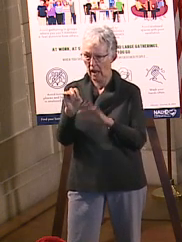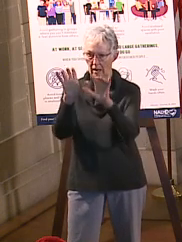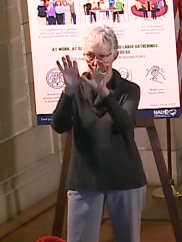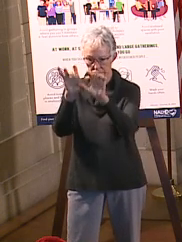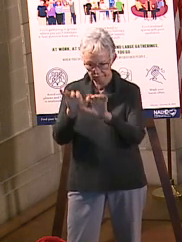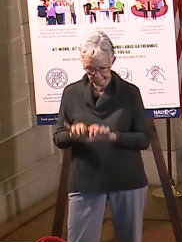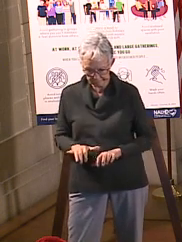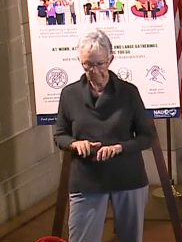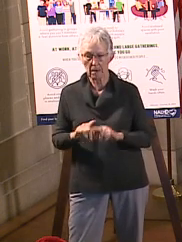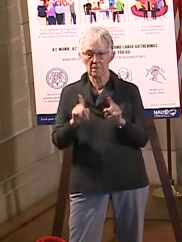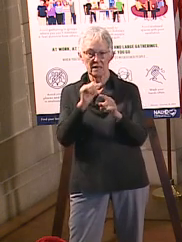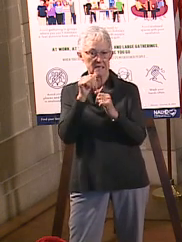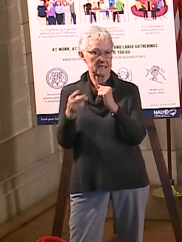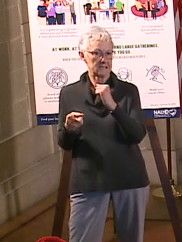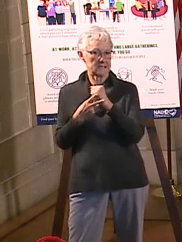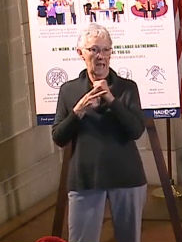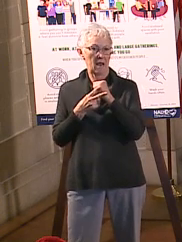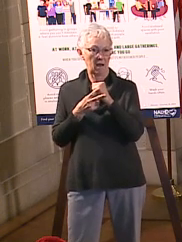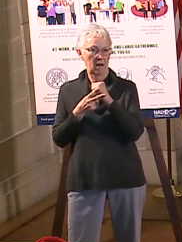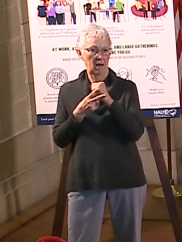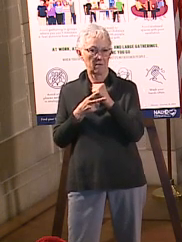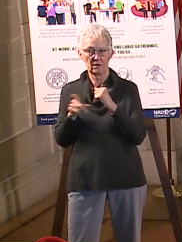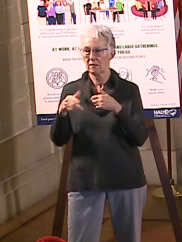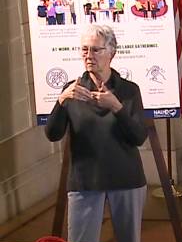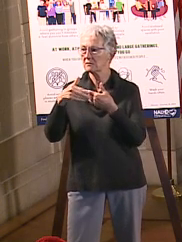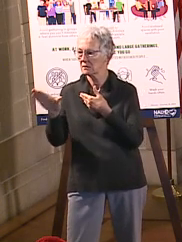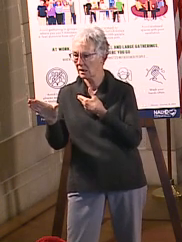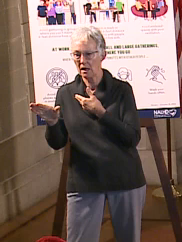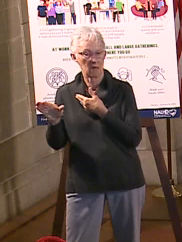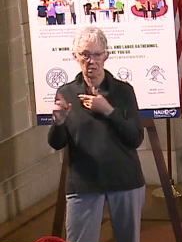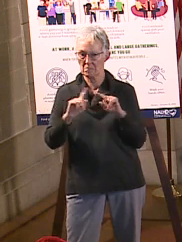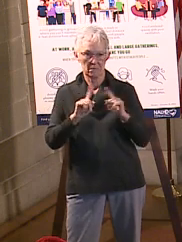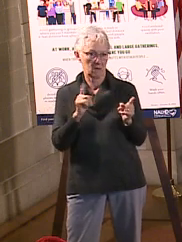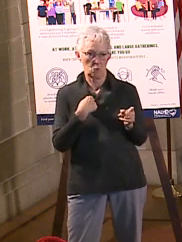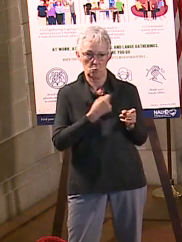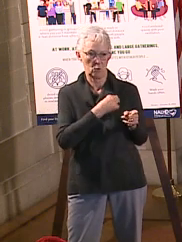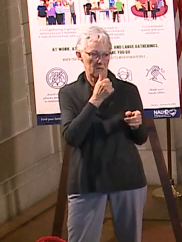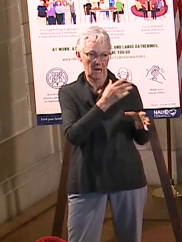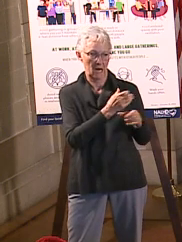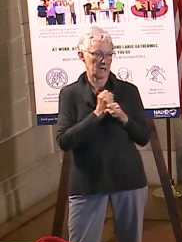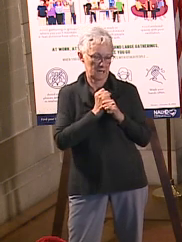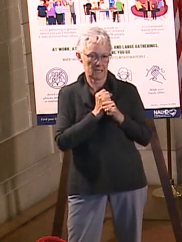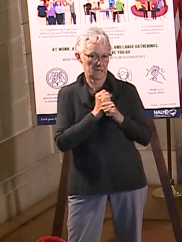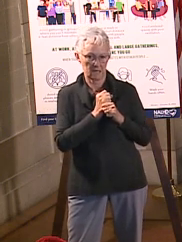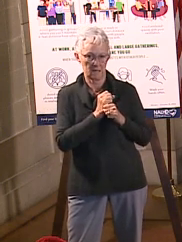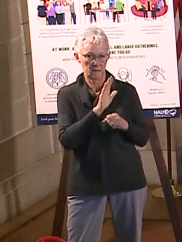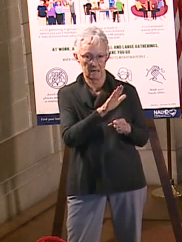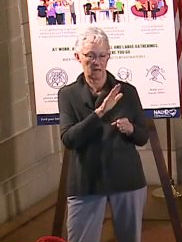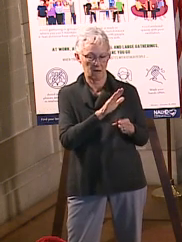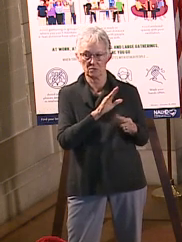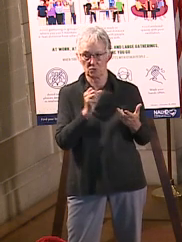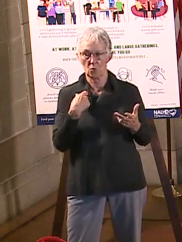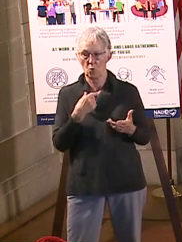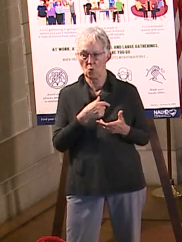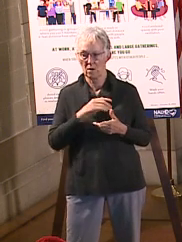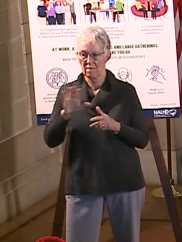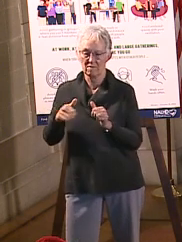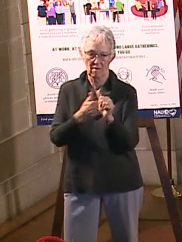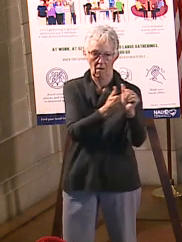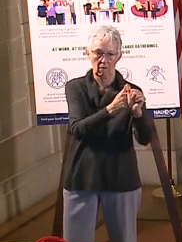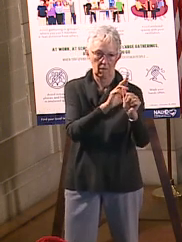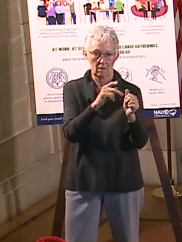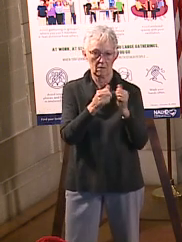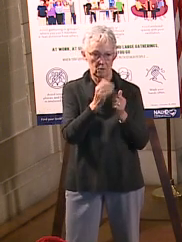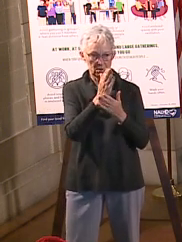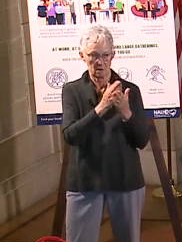sent it in, and so it wasn't registered in our system. DED and Deloitte are following up with those folks. We do have a